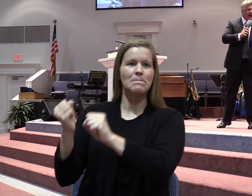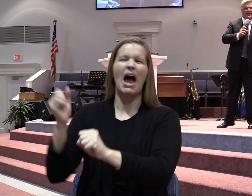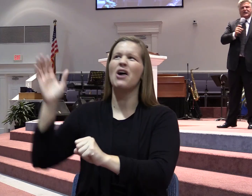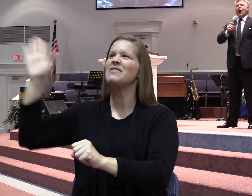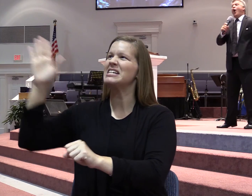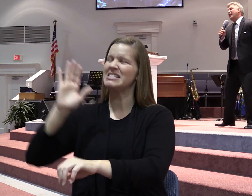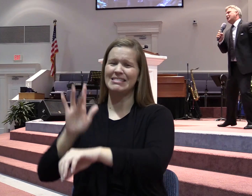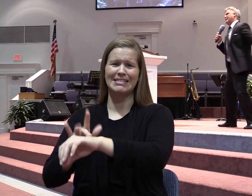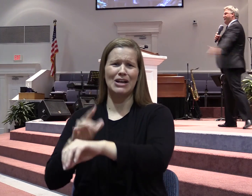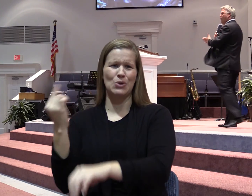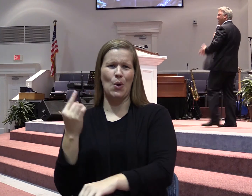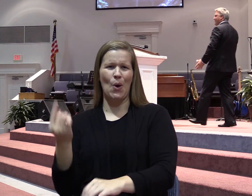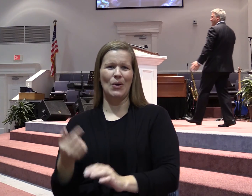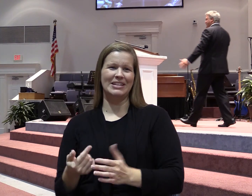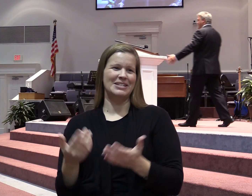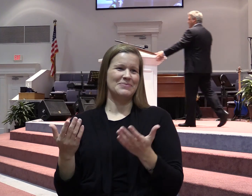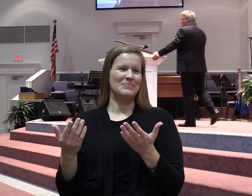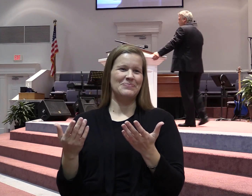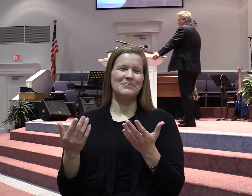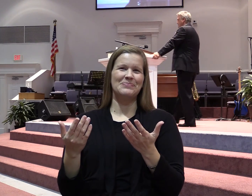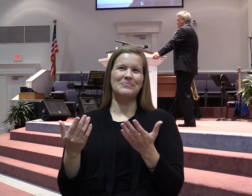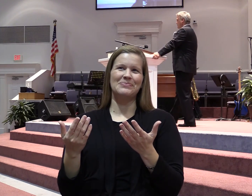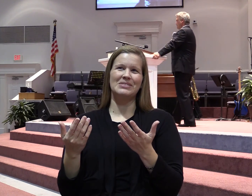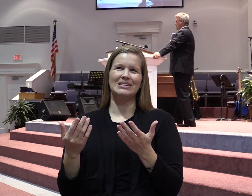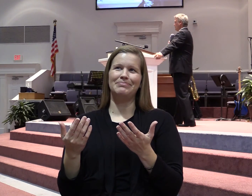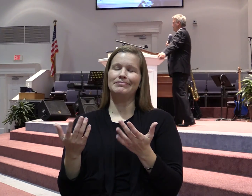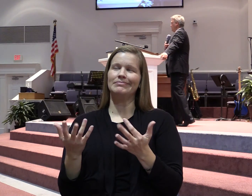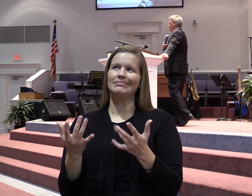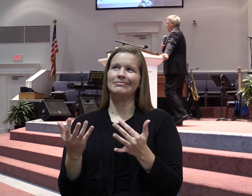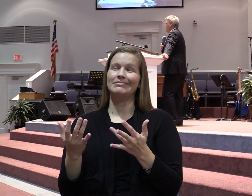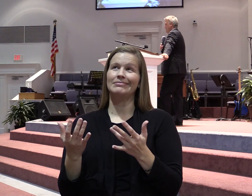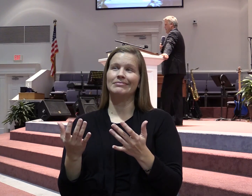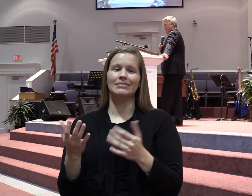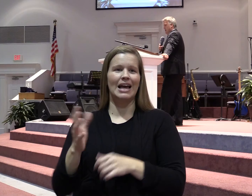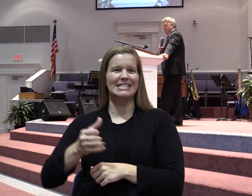divine touch only to revoke it at the ascension.